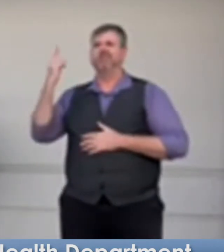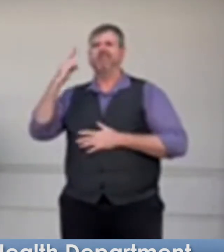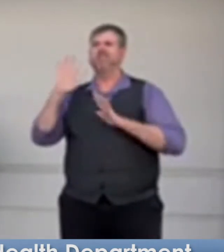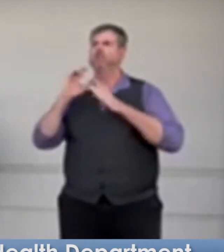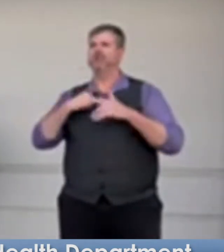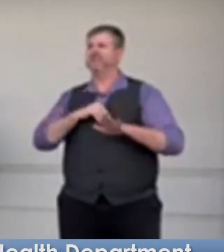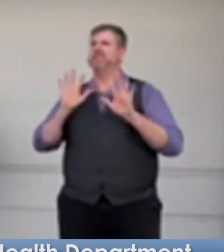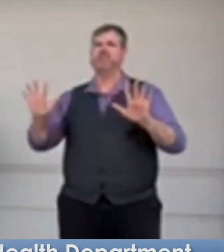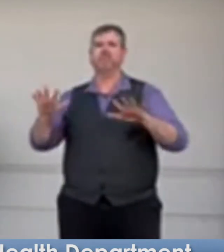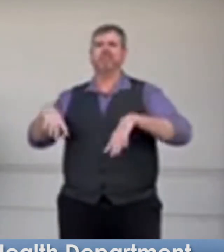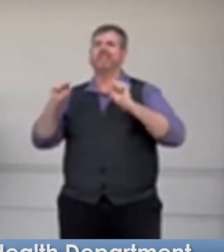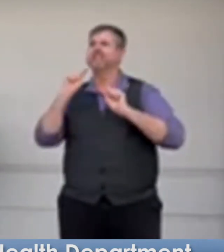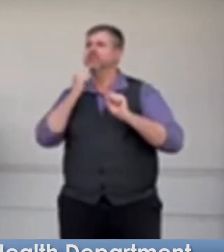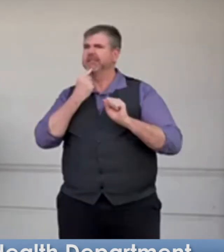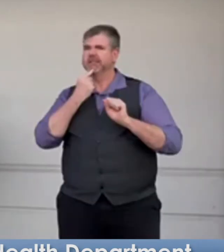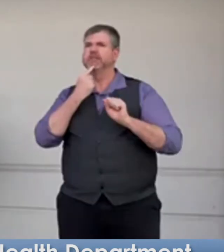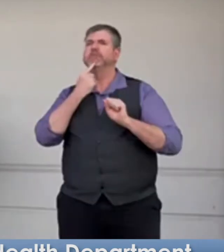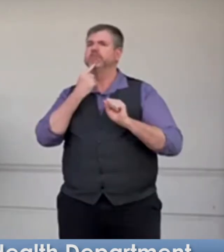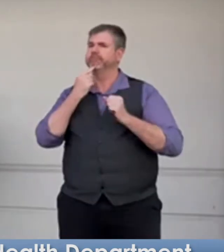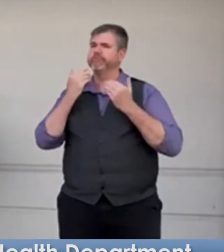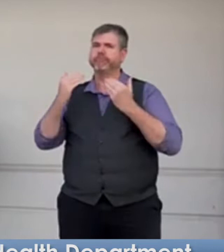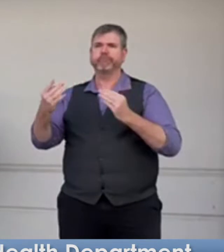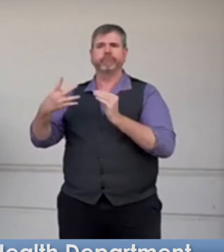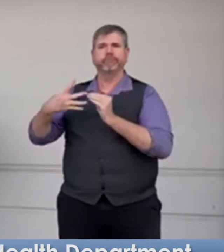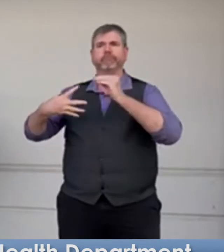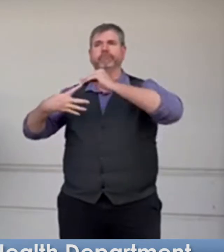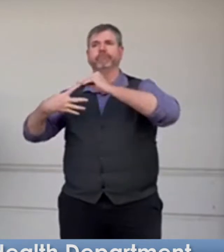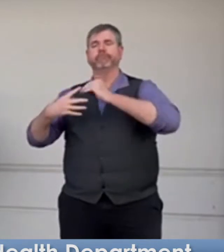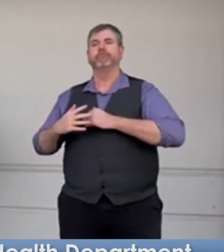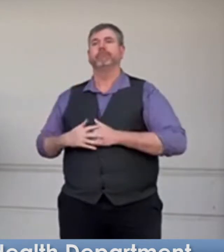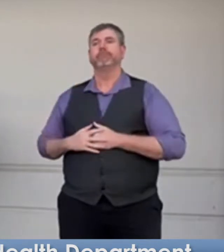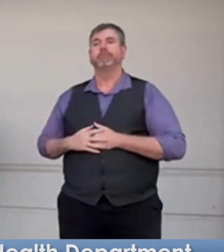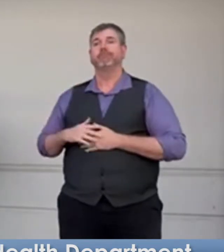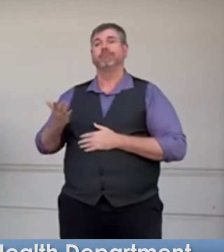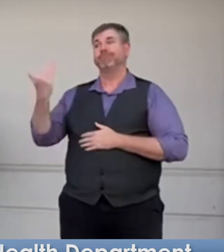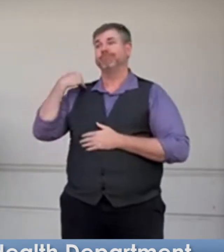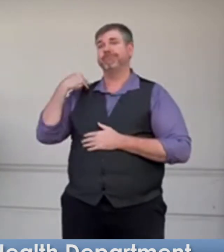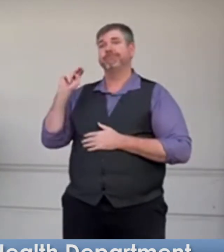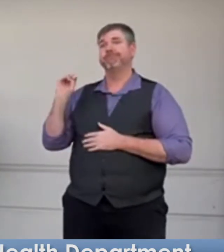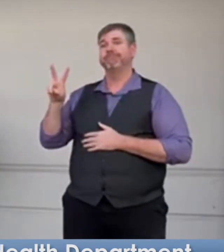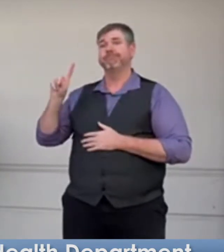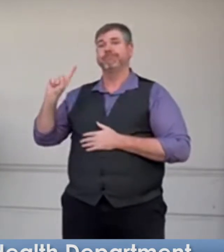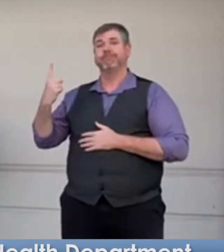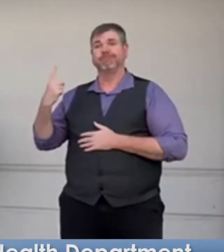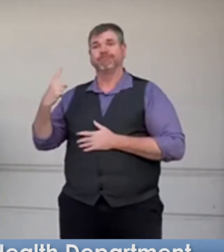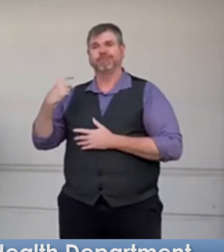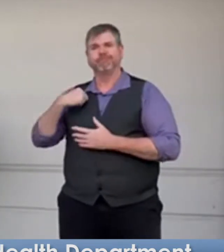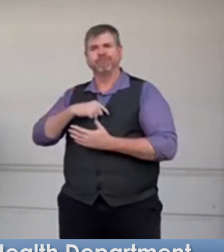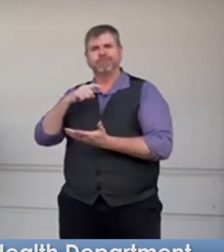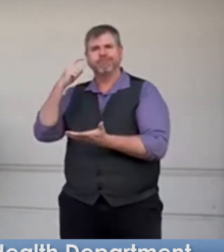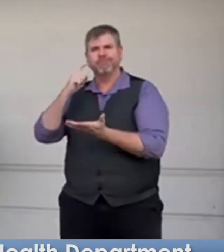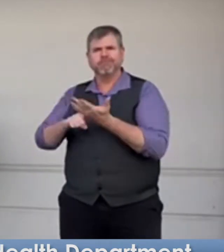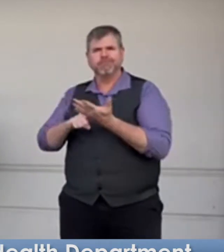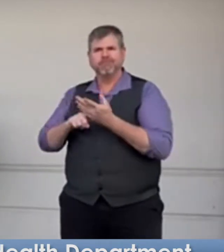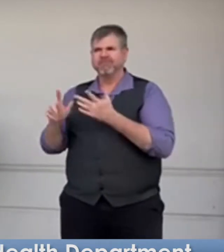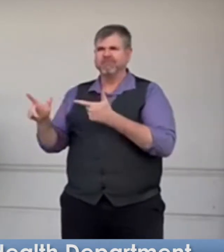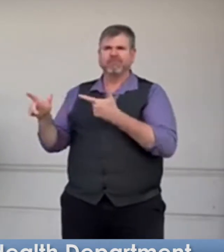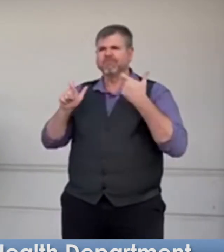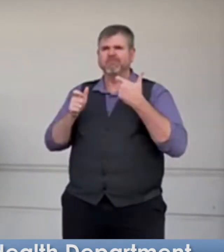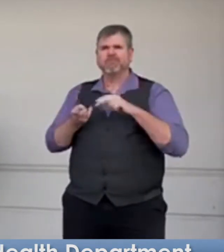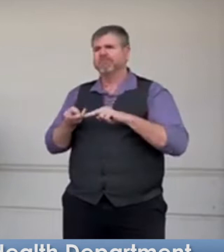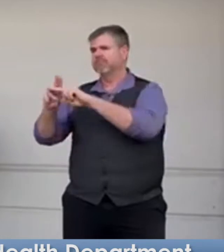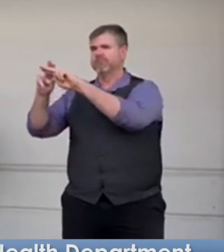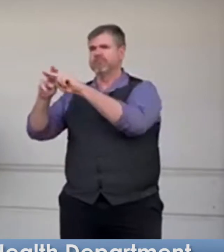days of November, and it has continued. We are now also concerned. We're beginning to see a rise in